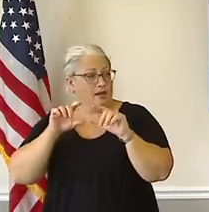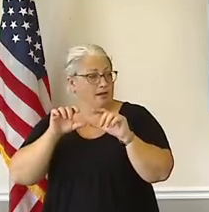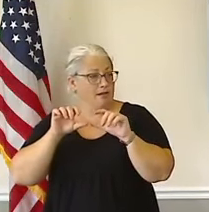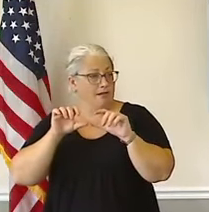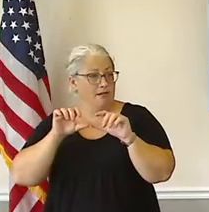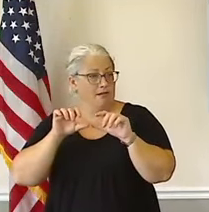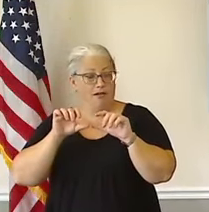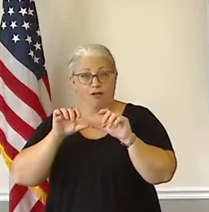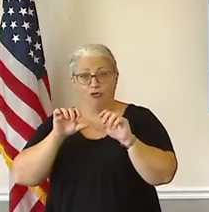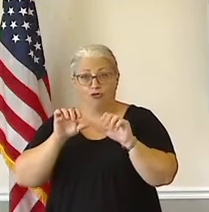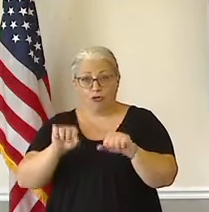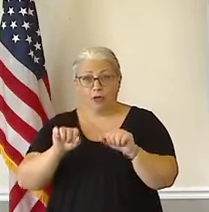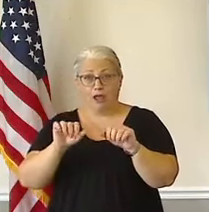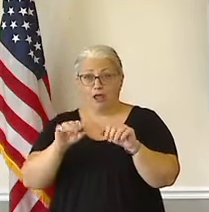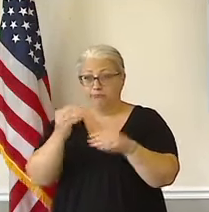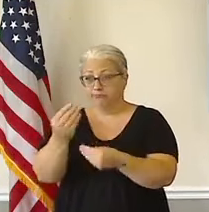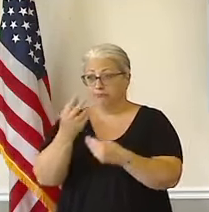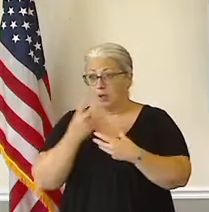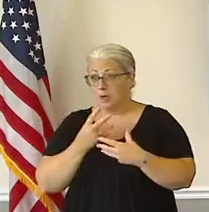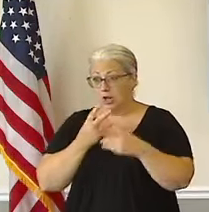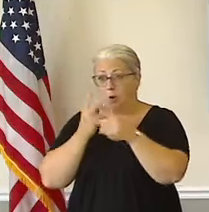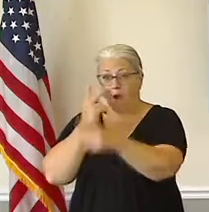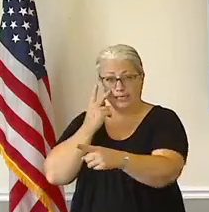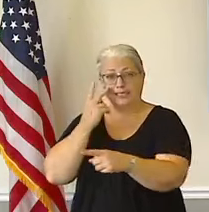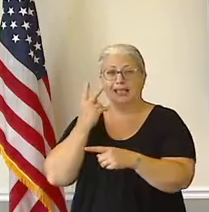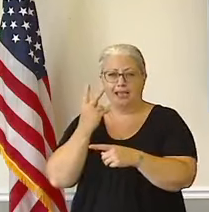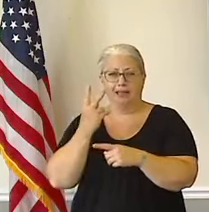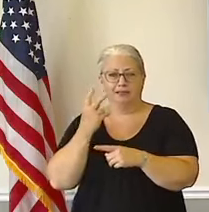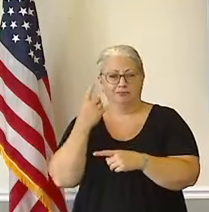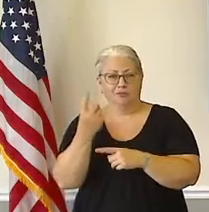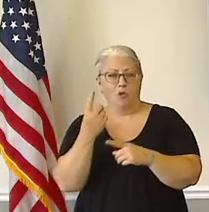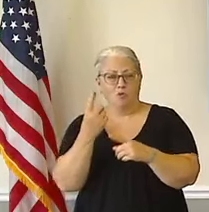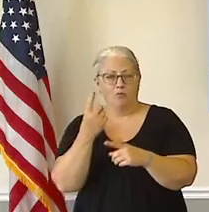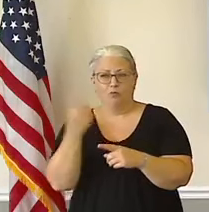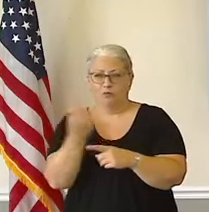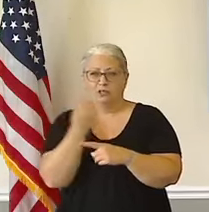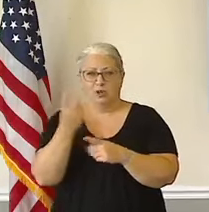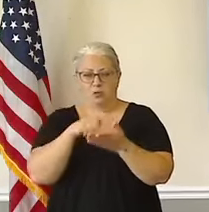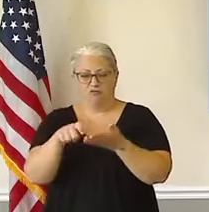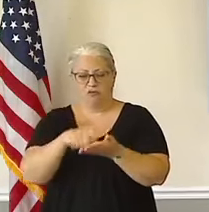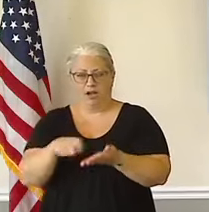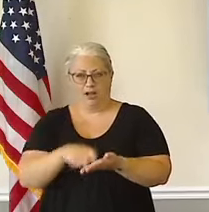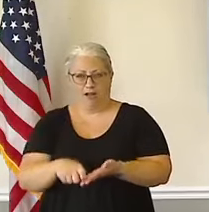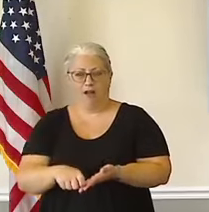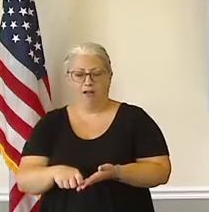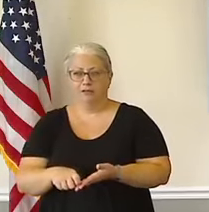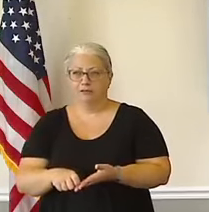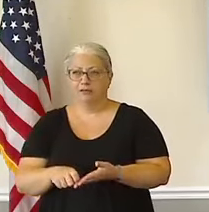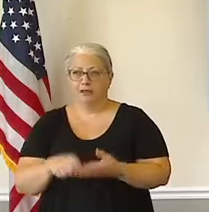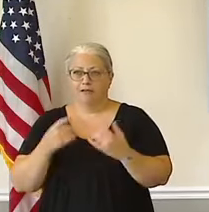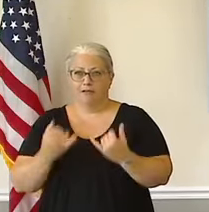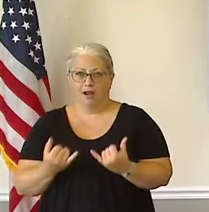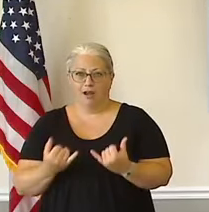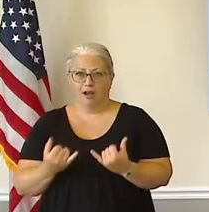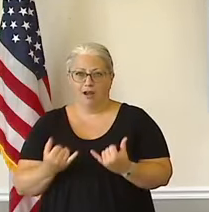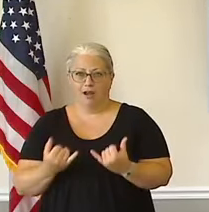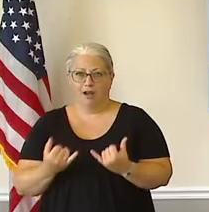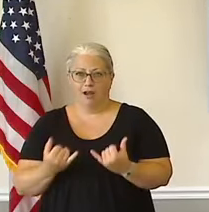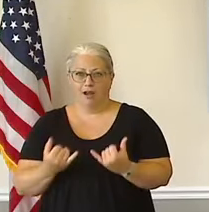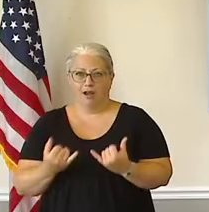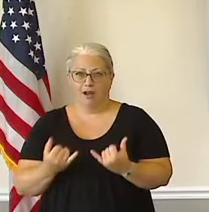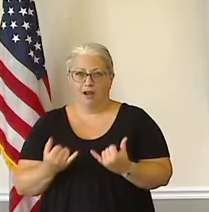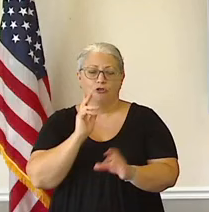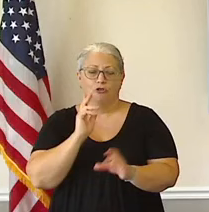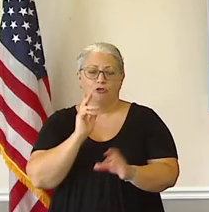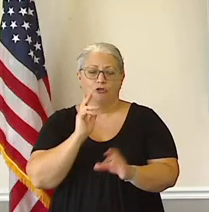one down now, so we'll do that. And then I think we'll get to let you get on with your day. But I appreciate you joining us. We have one last question that I know